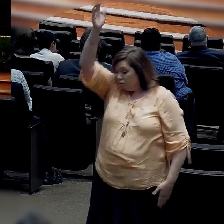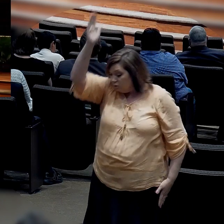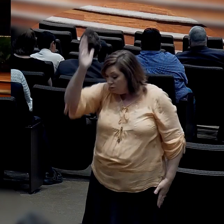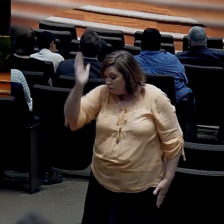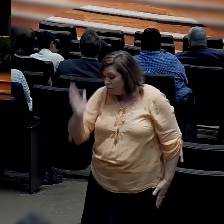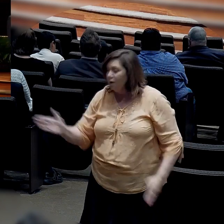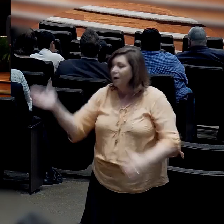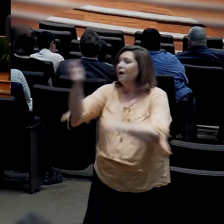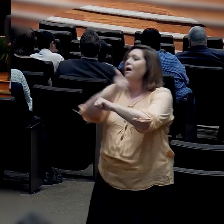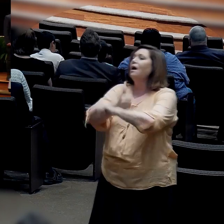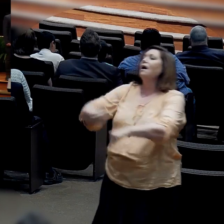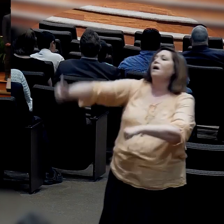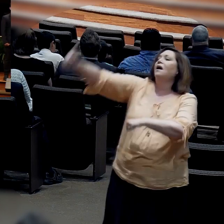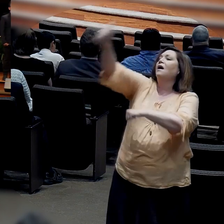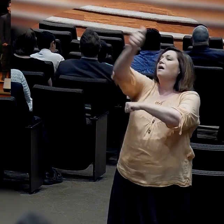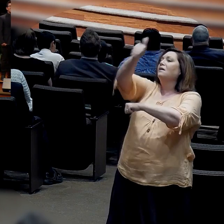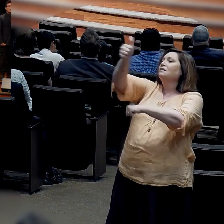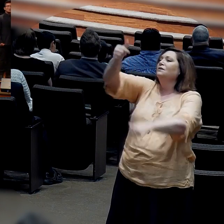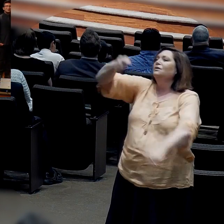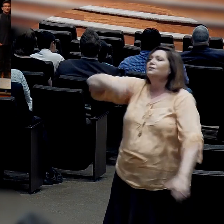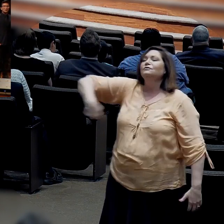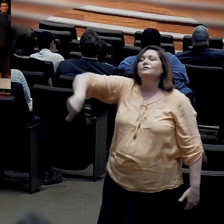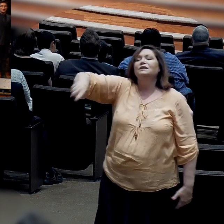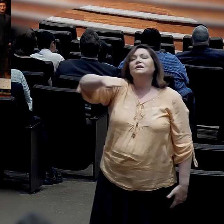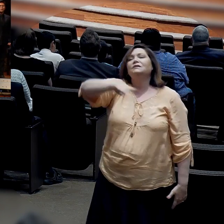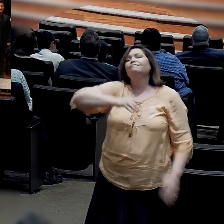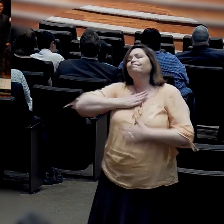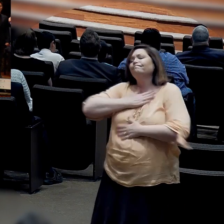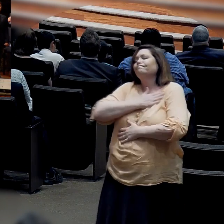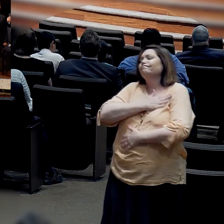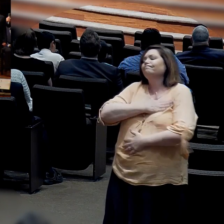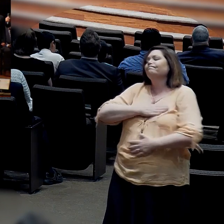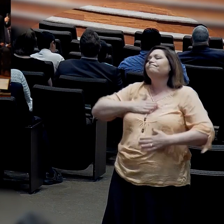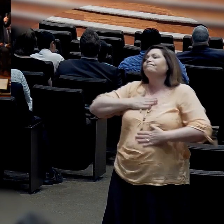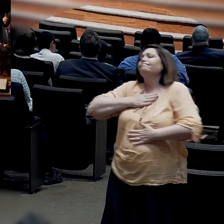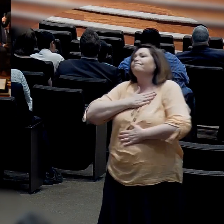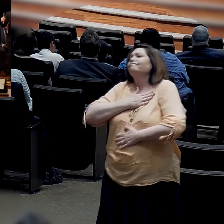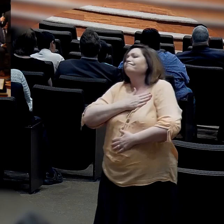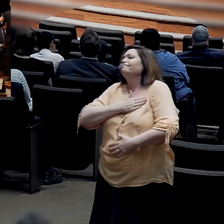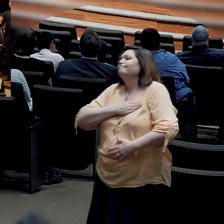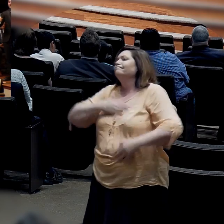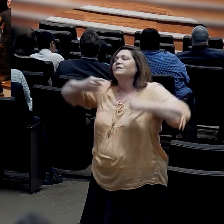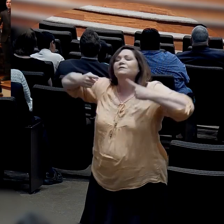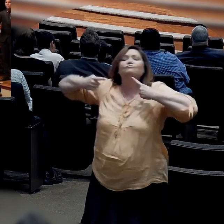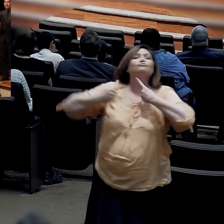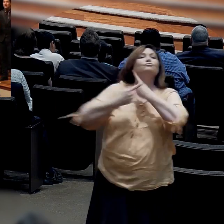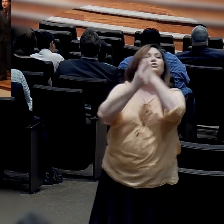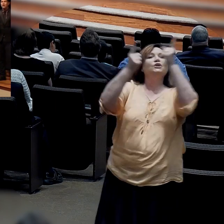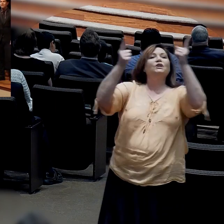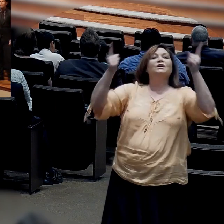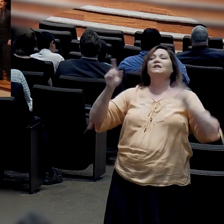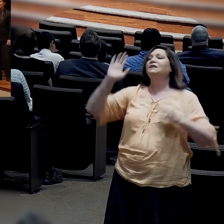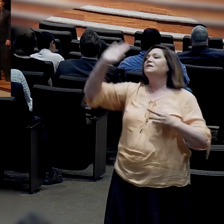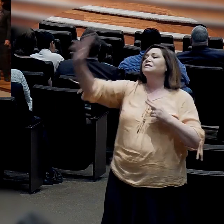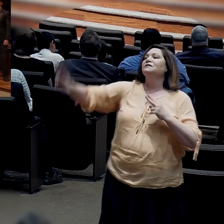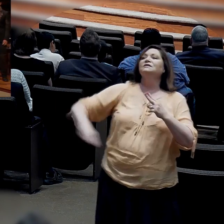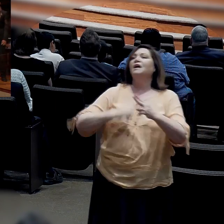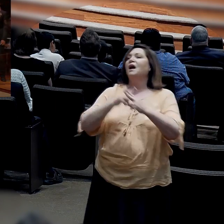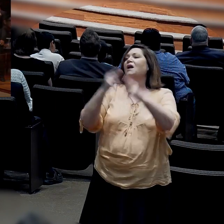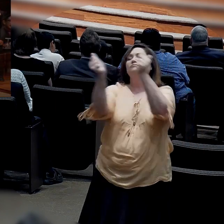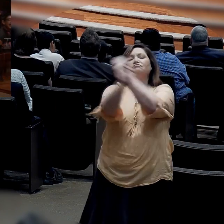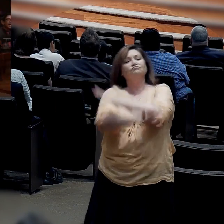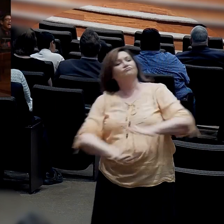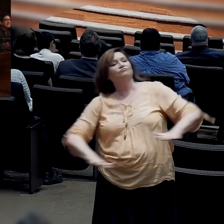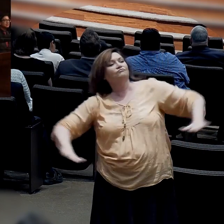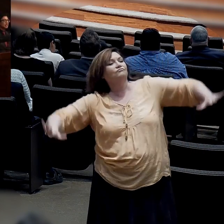your name. Lord of all the earth, we shout your name, shout your name. Filling up